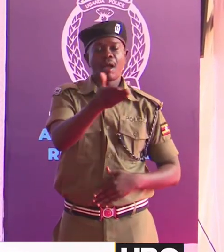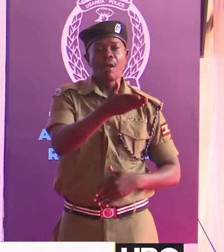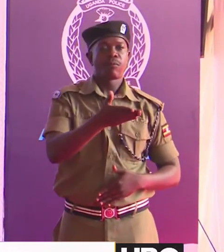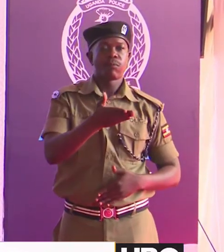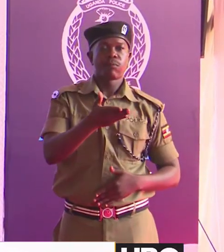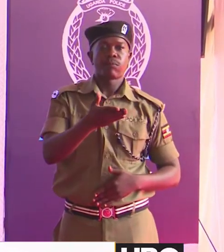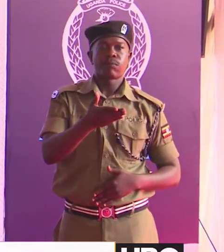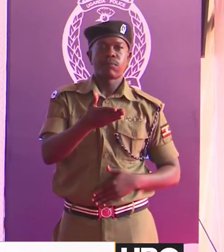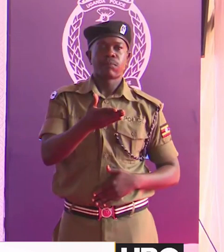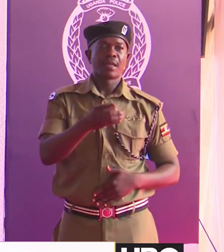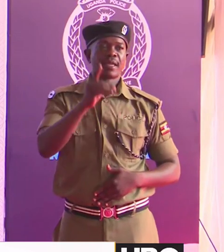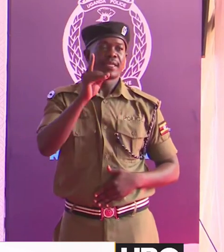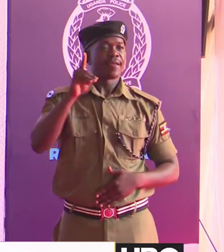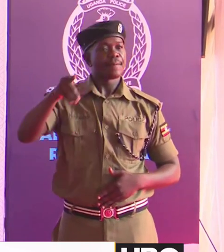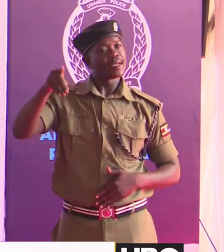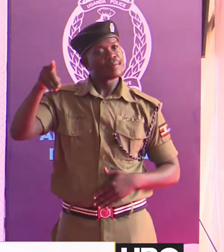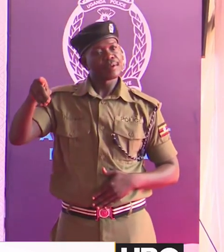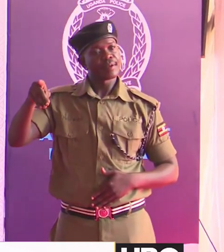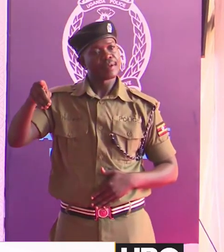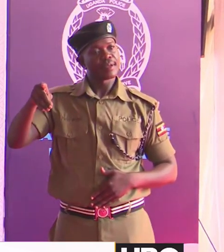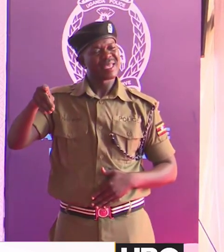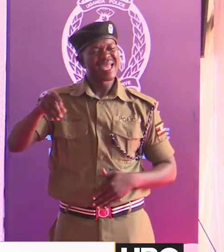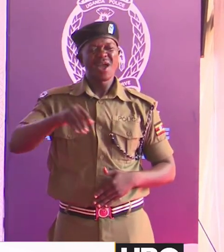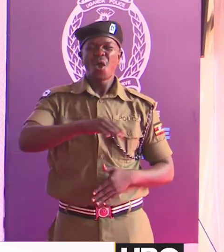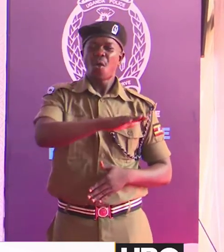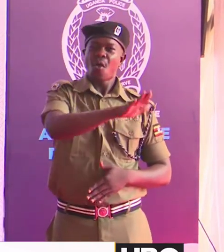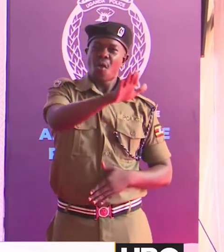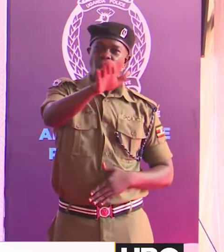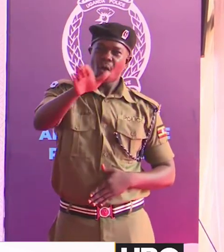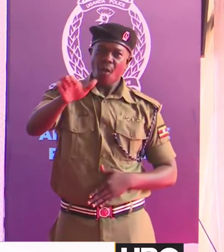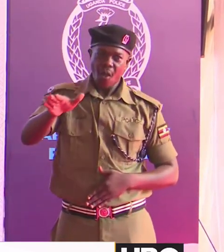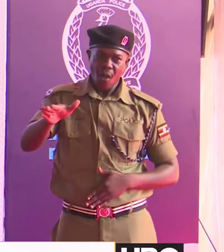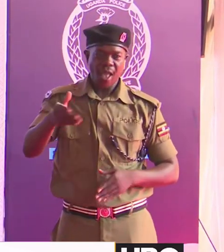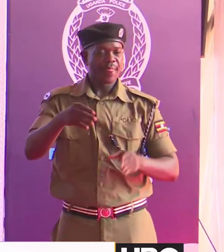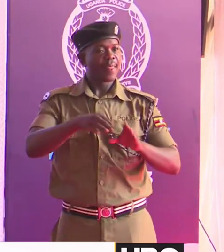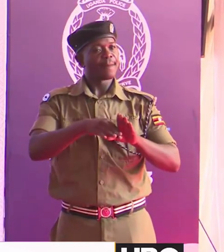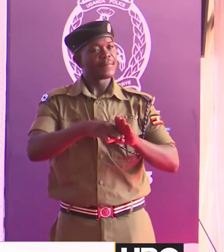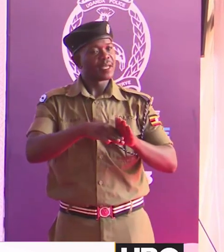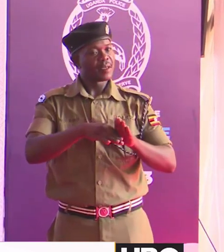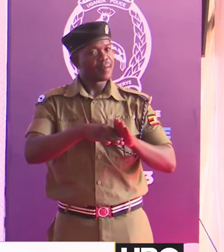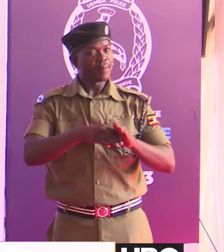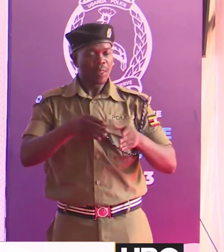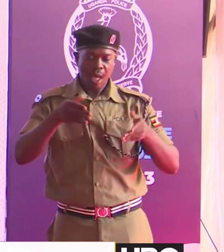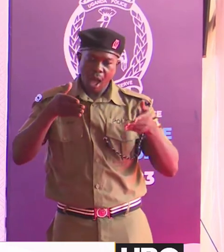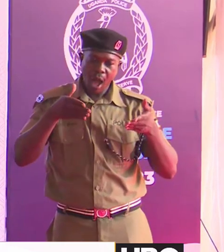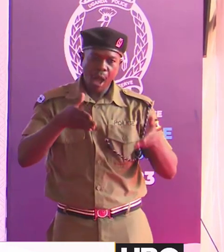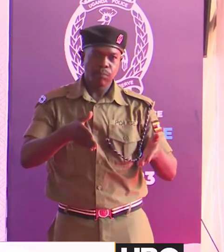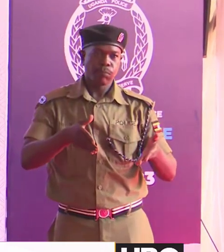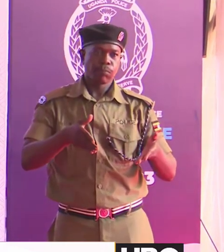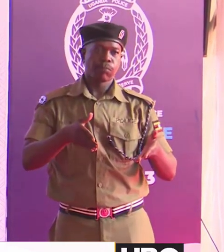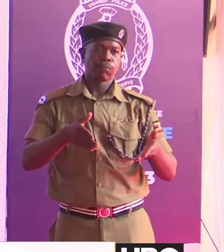my Lord the DPP and the entire protocol which has been laid here in the interest of